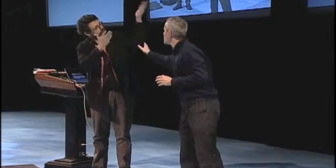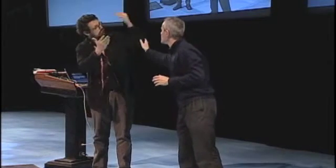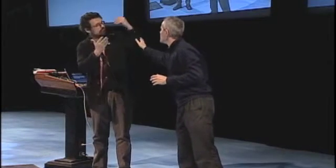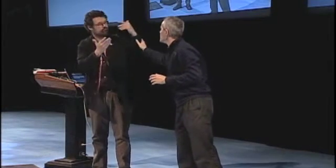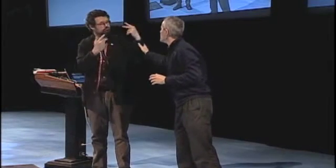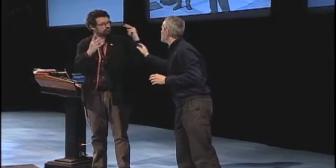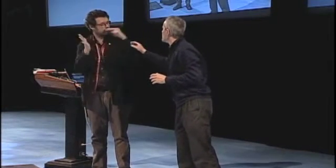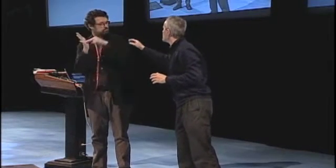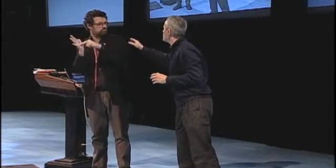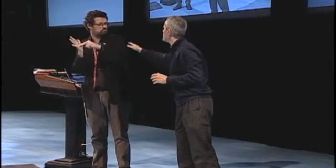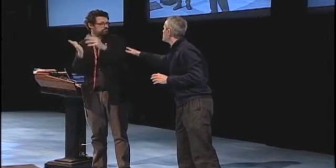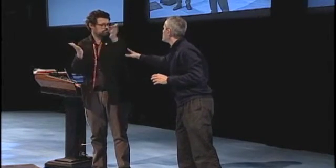Okay.